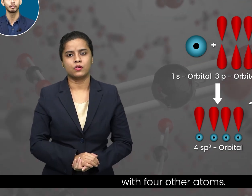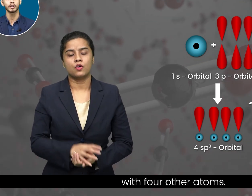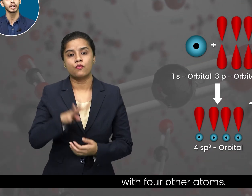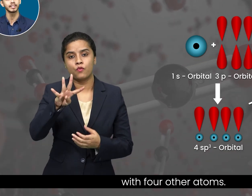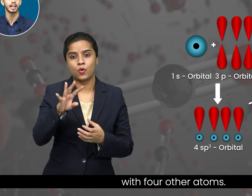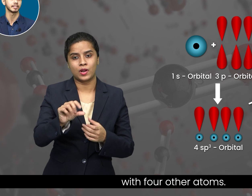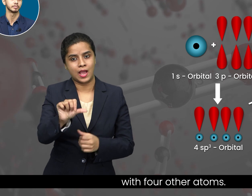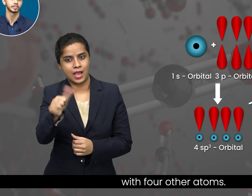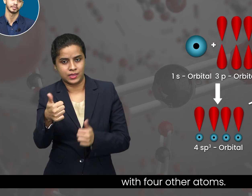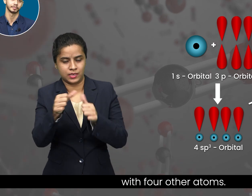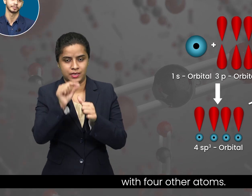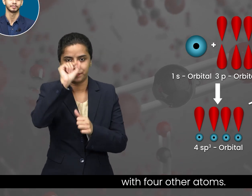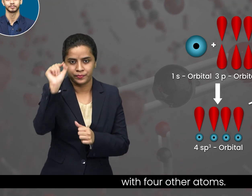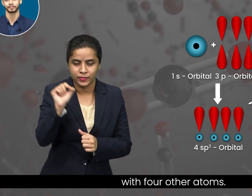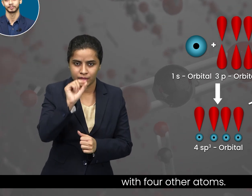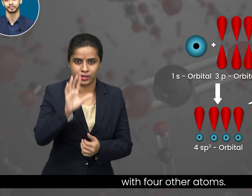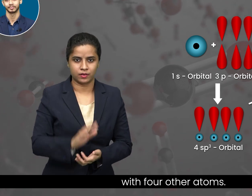with 4 other atoms.